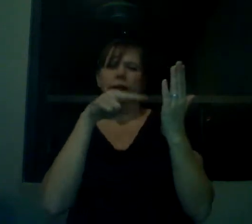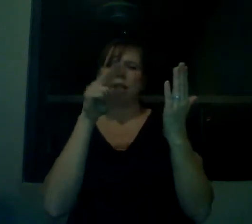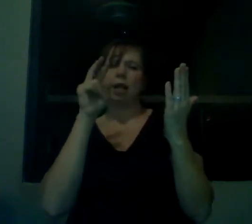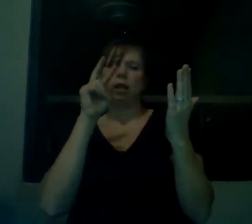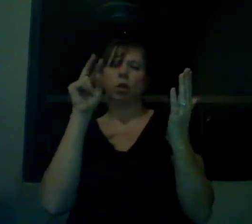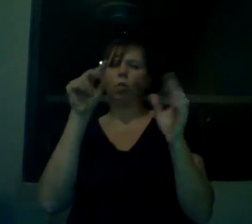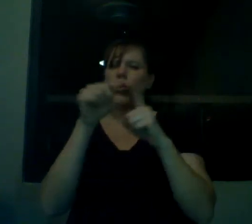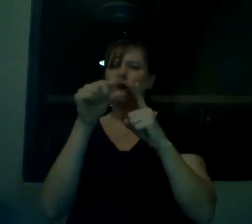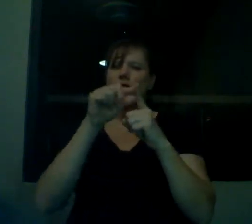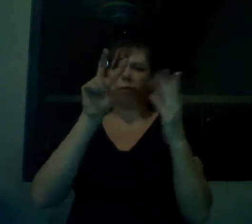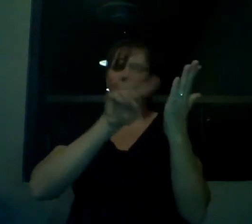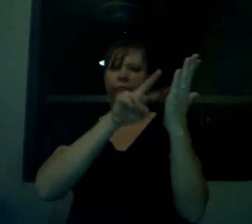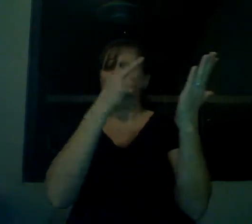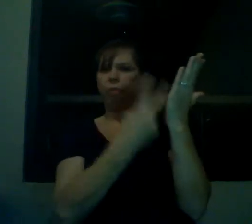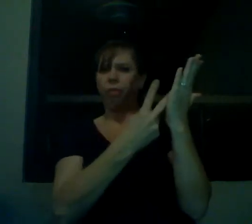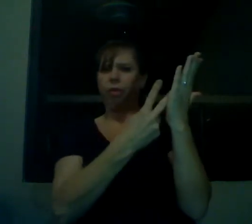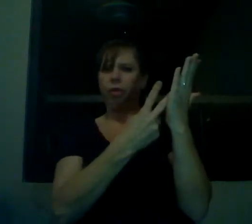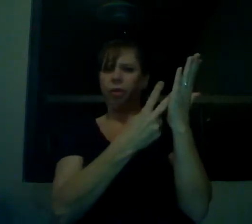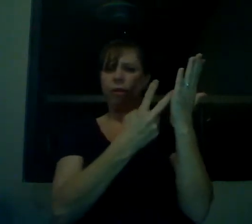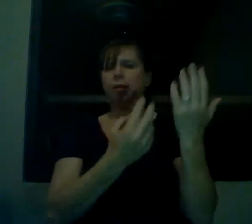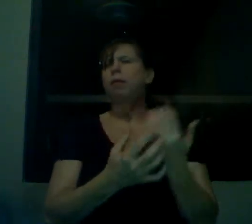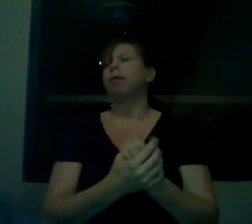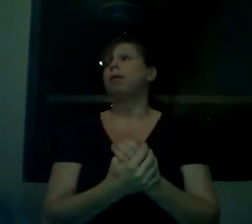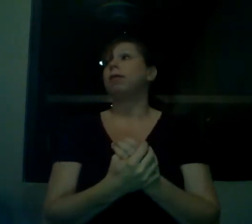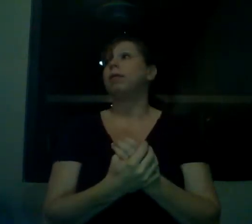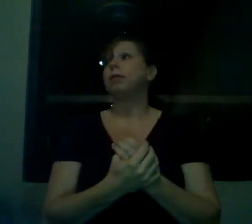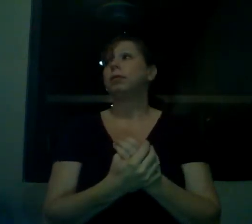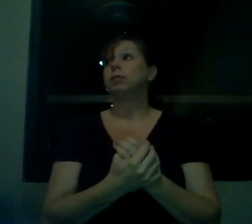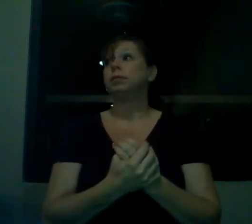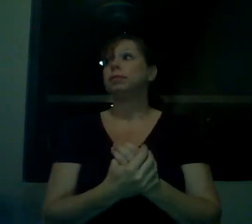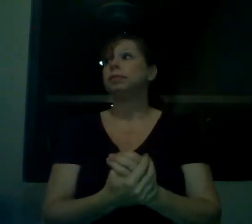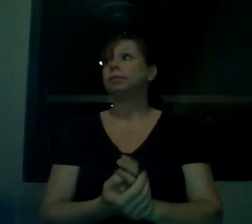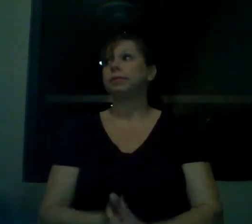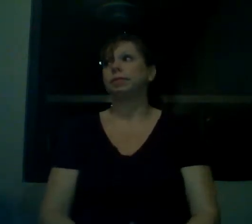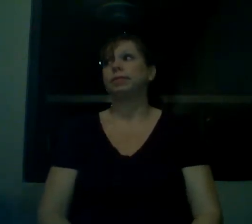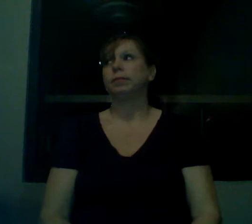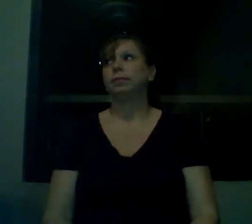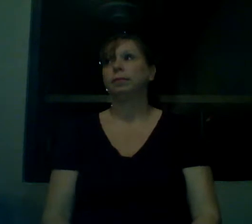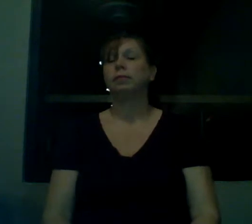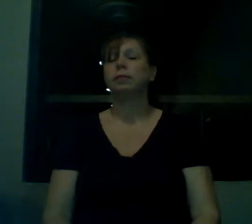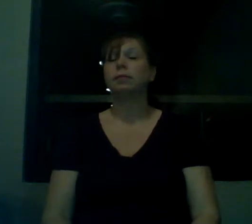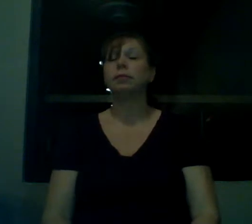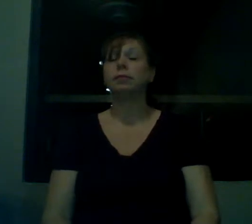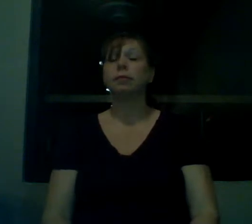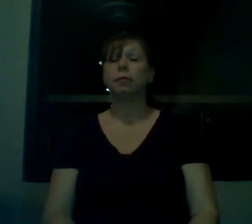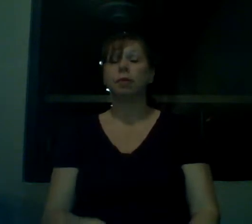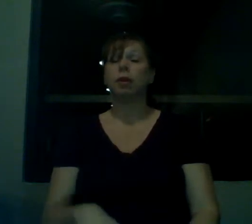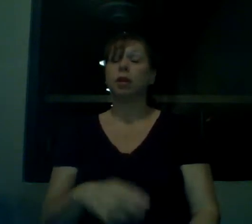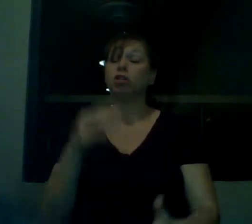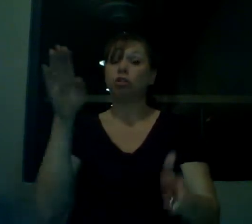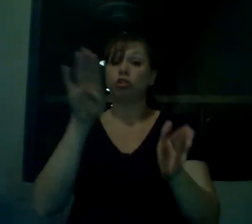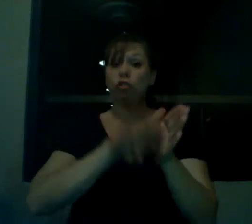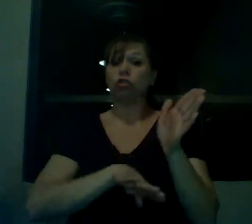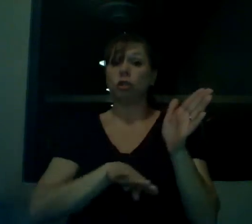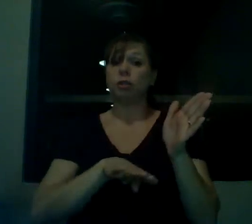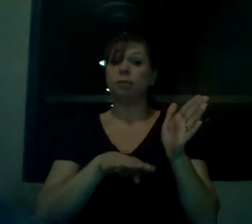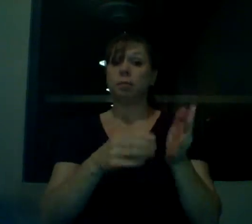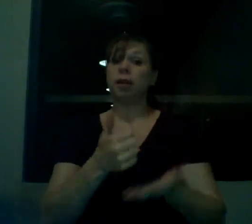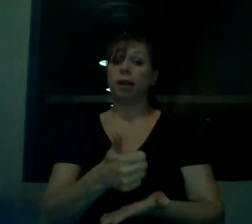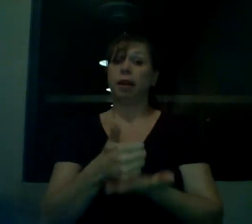thank you. You can find them there. So really, really cheap, and it makes,